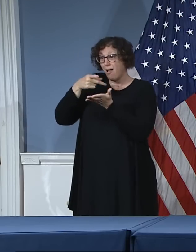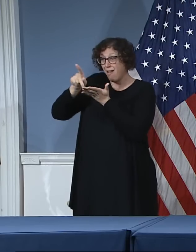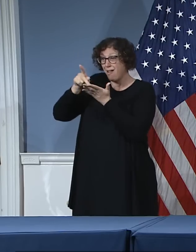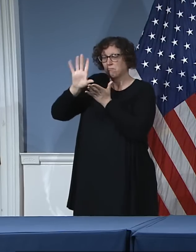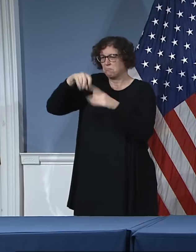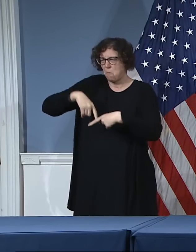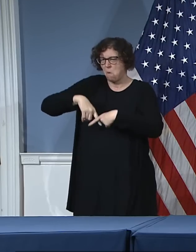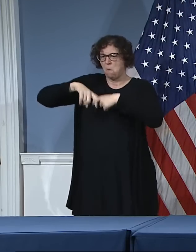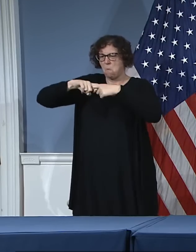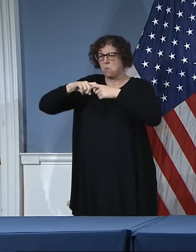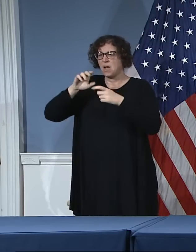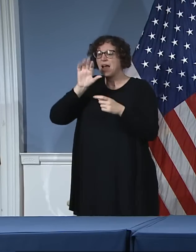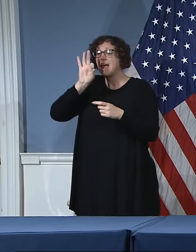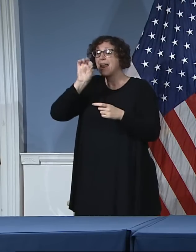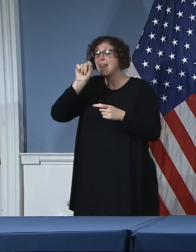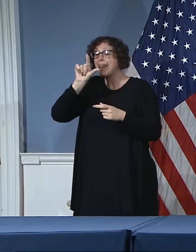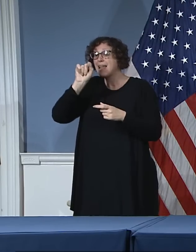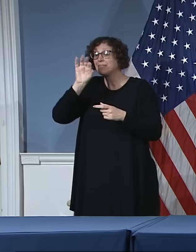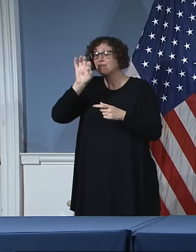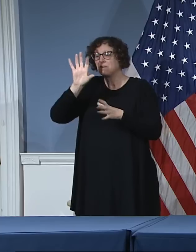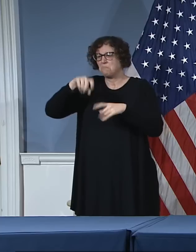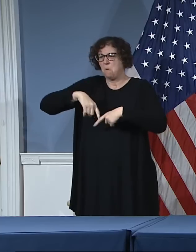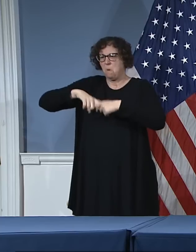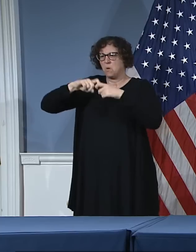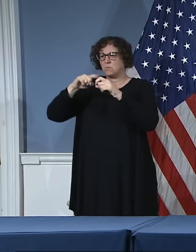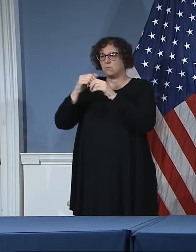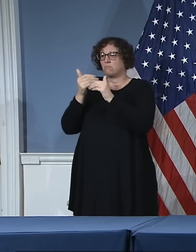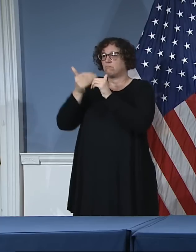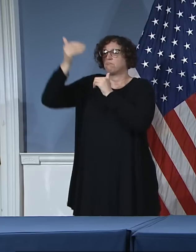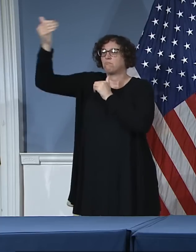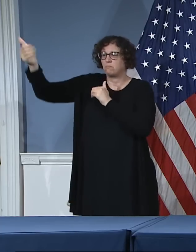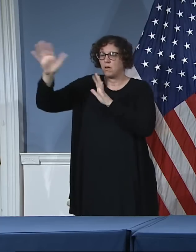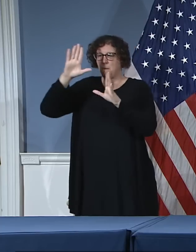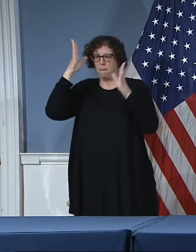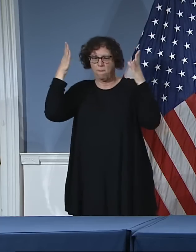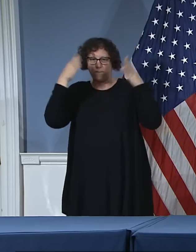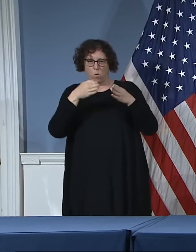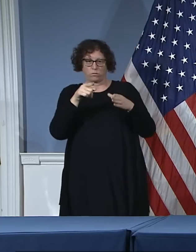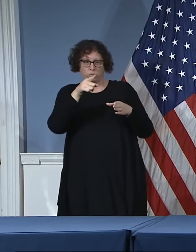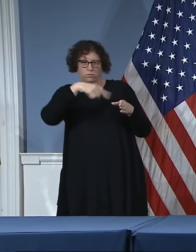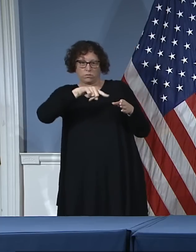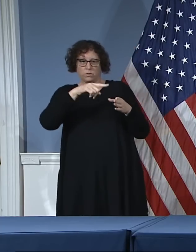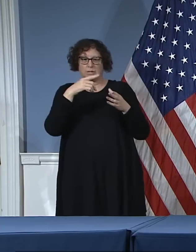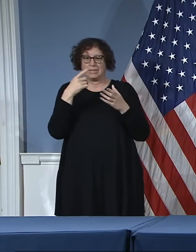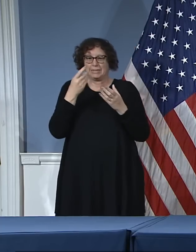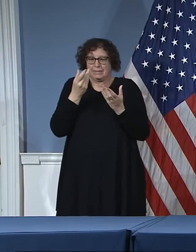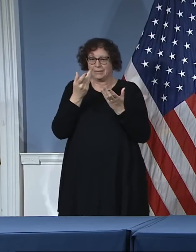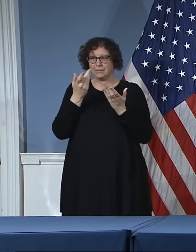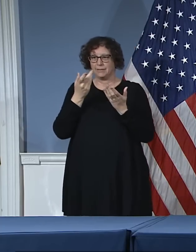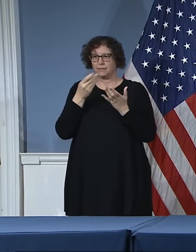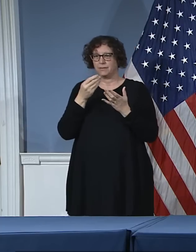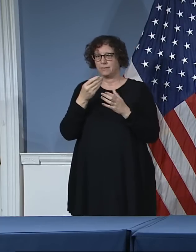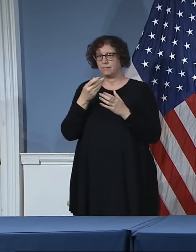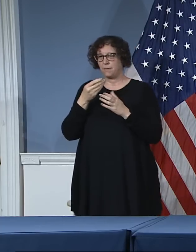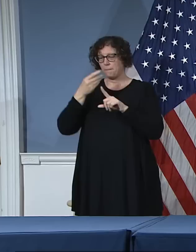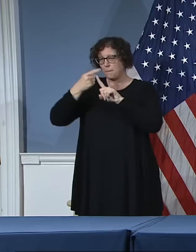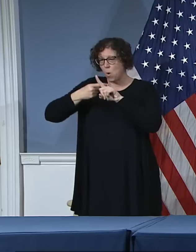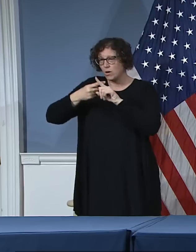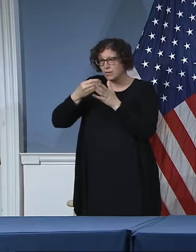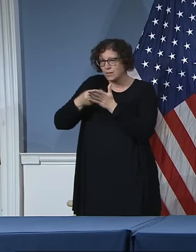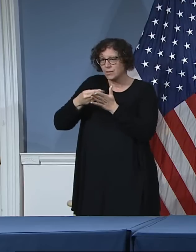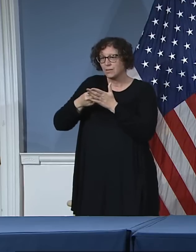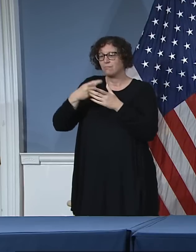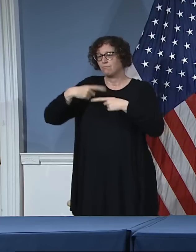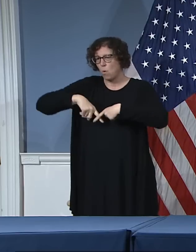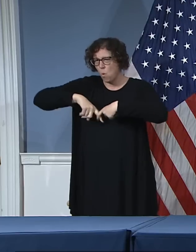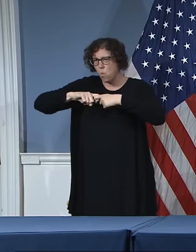place where we need help the most is the federal government, because the city is, really struggling right now to cover needs with what we have